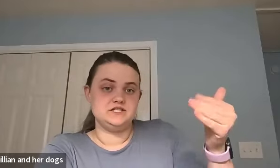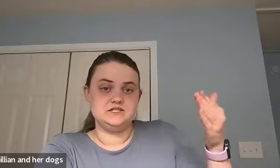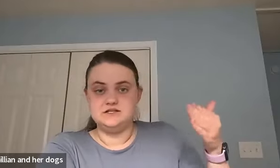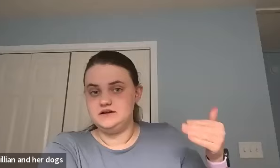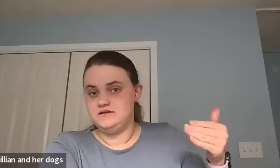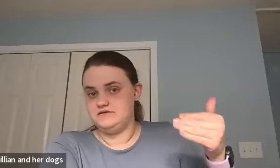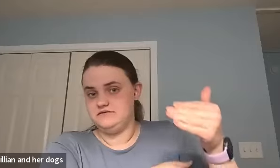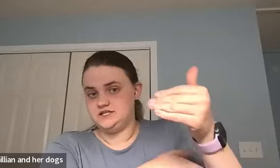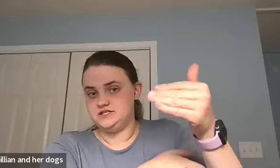fish.